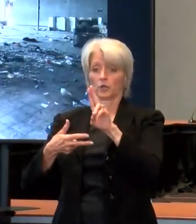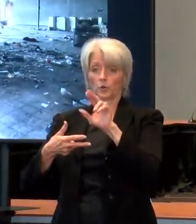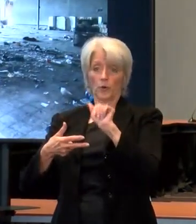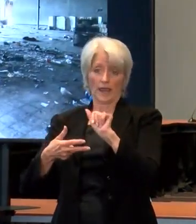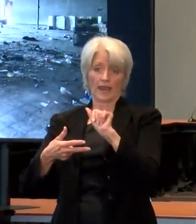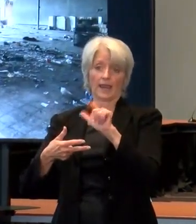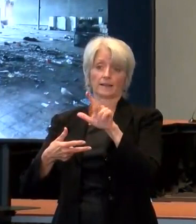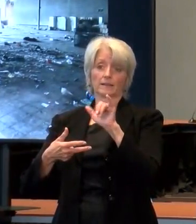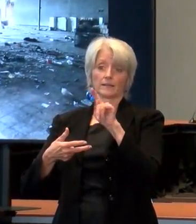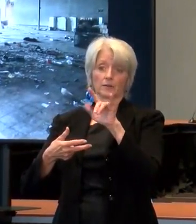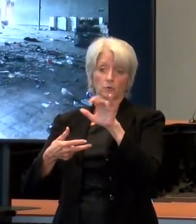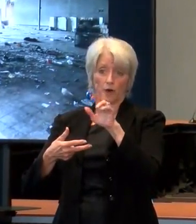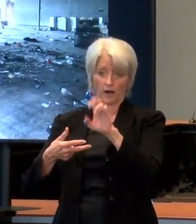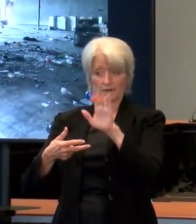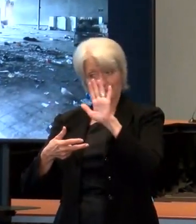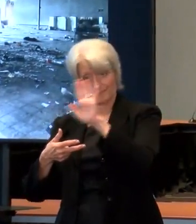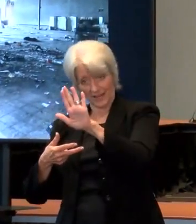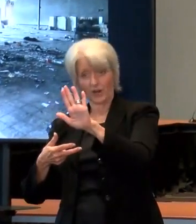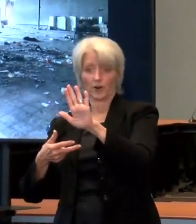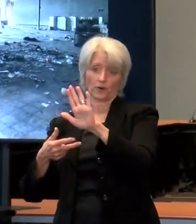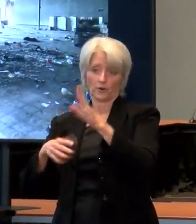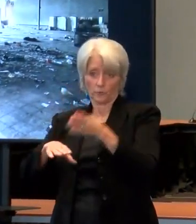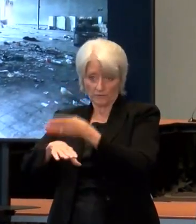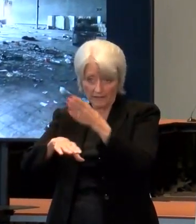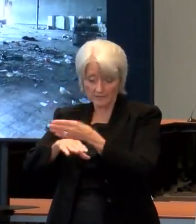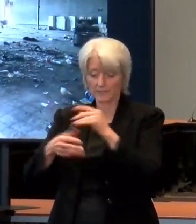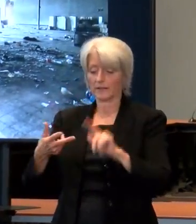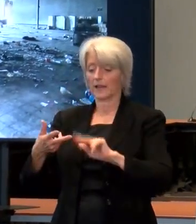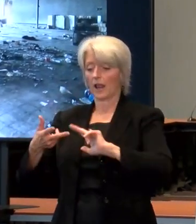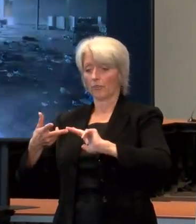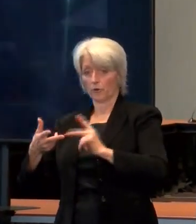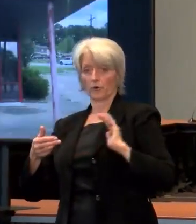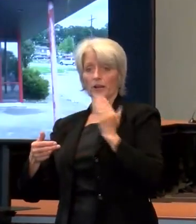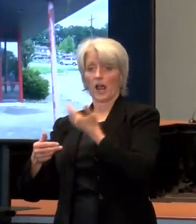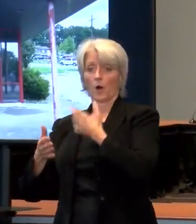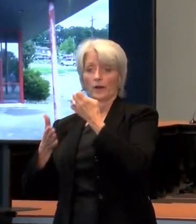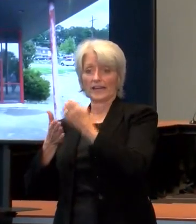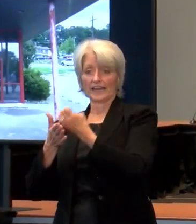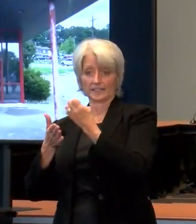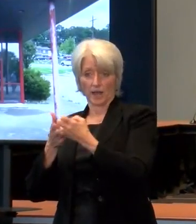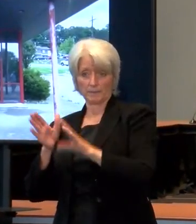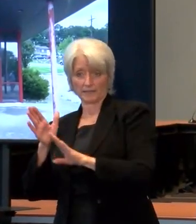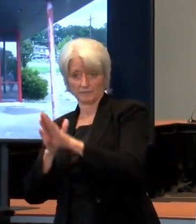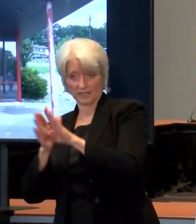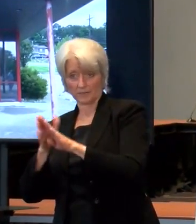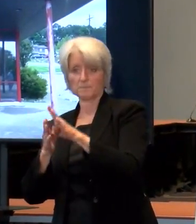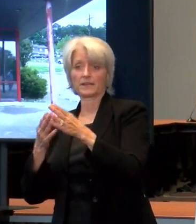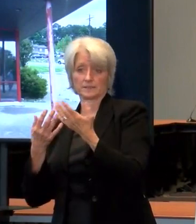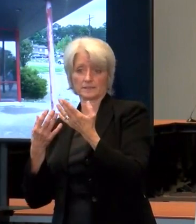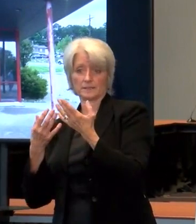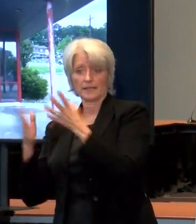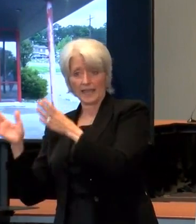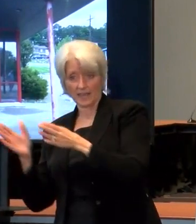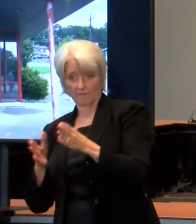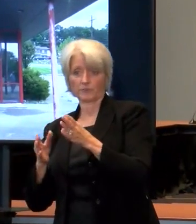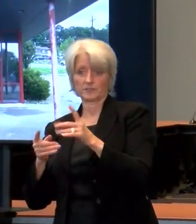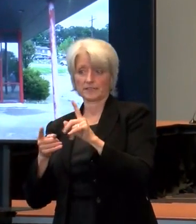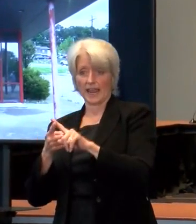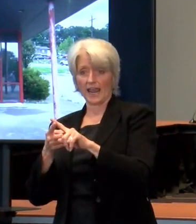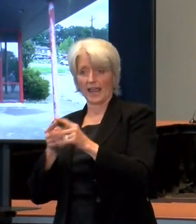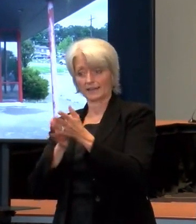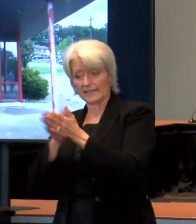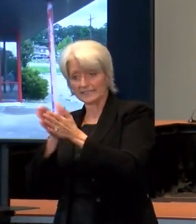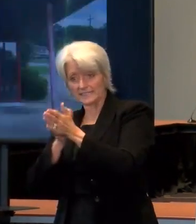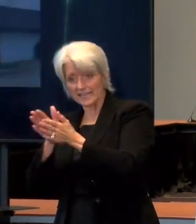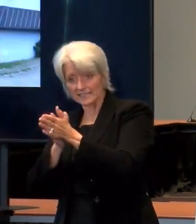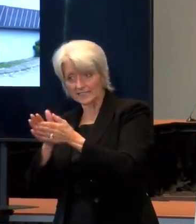and their partnership with their revitalization. And the third phase was our economic development efforts in the Little Rock's first ever incentive package for South of